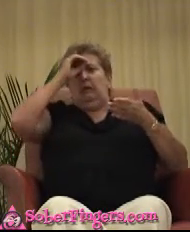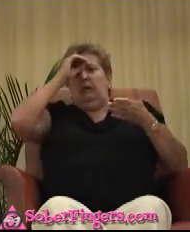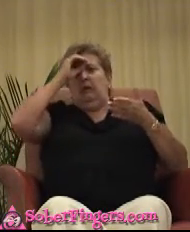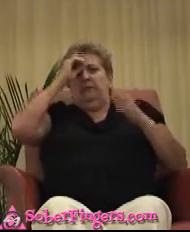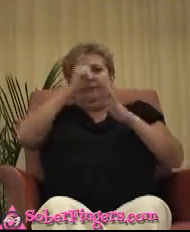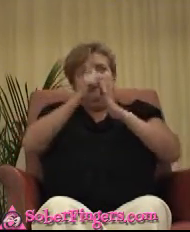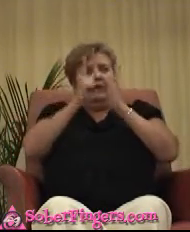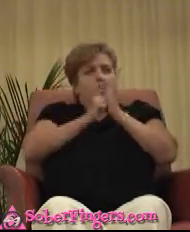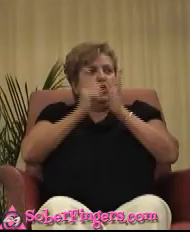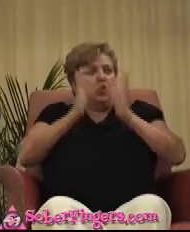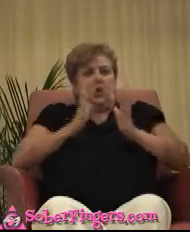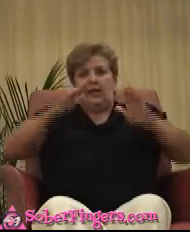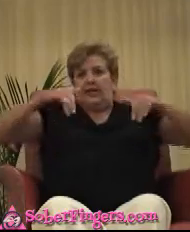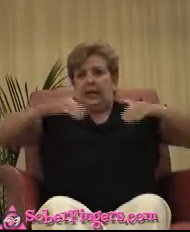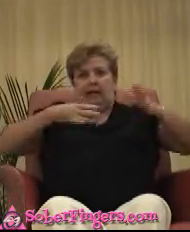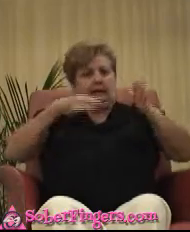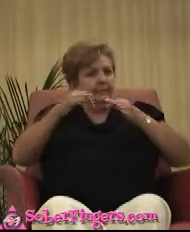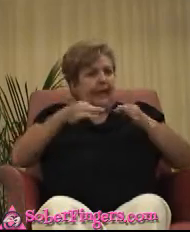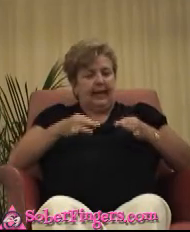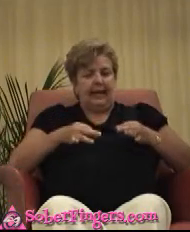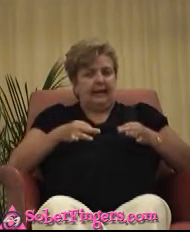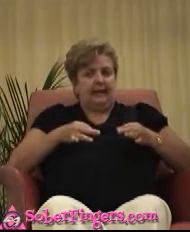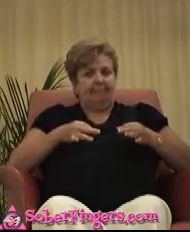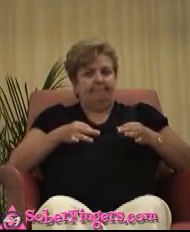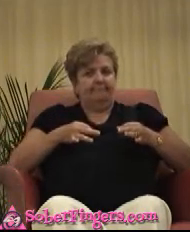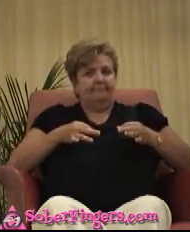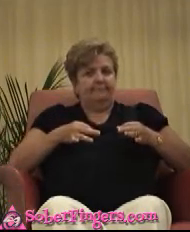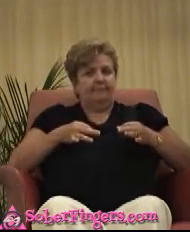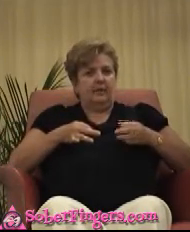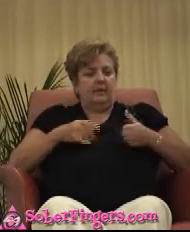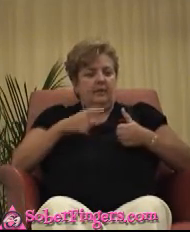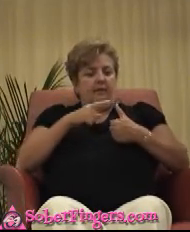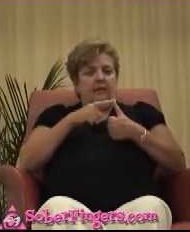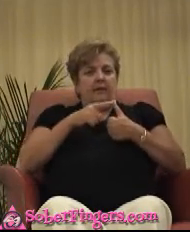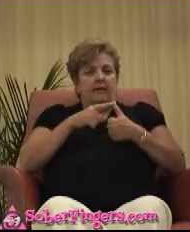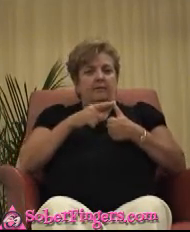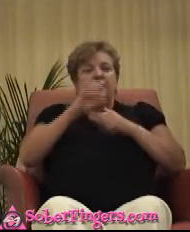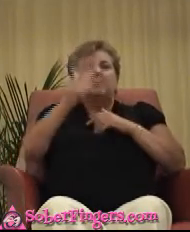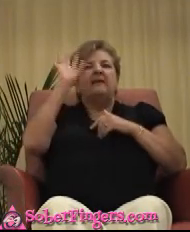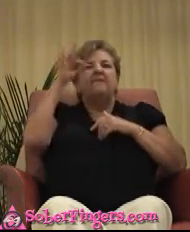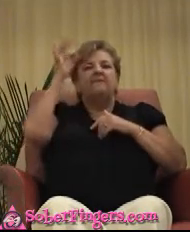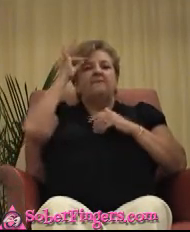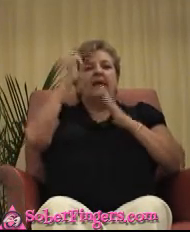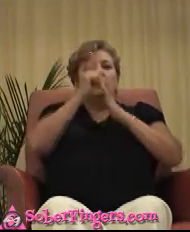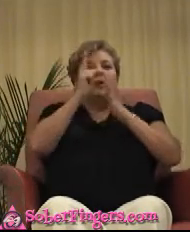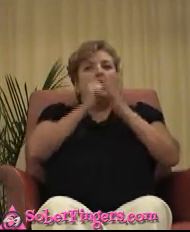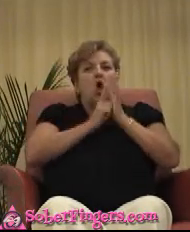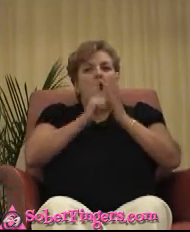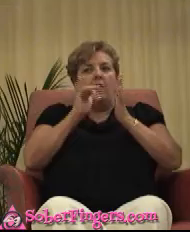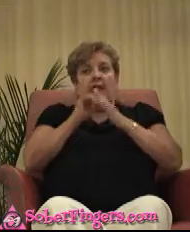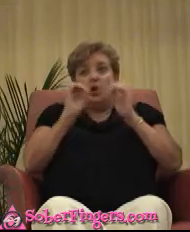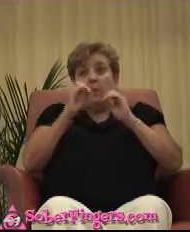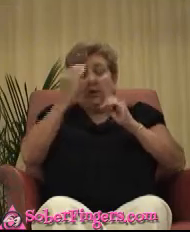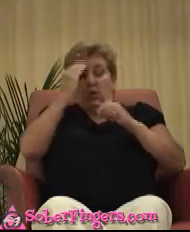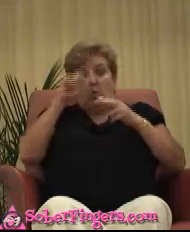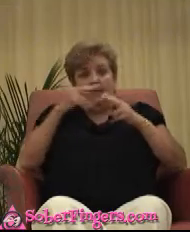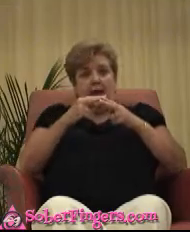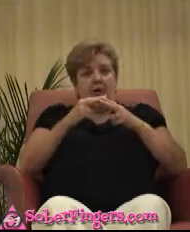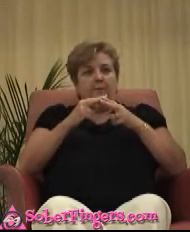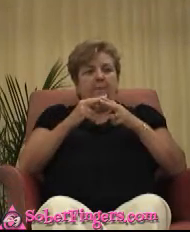that day of our deposition. But there was a federal law in place that nobody knew about. Initially, Minnesota indicted me, then North